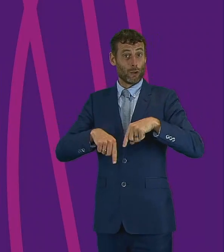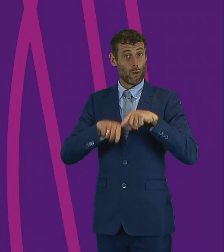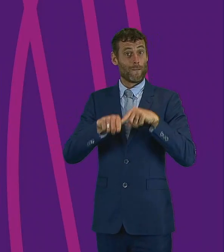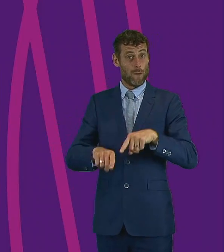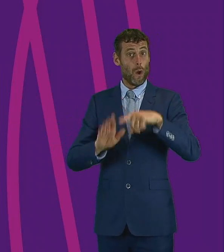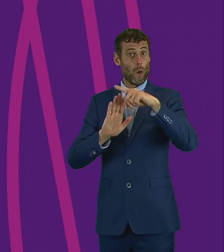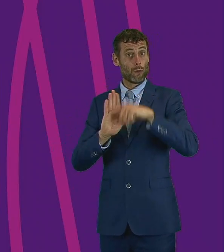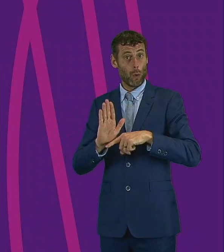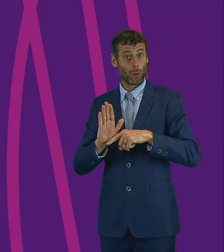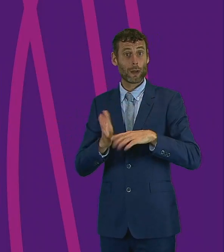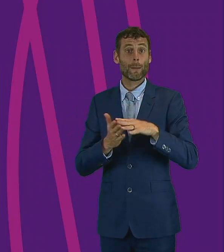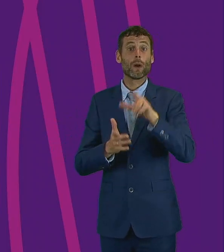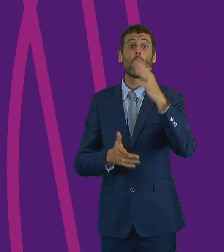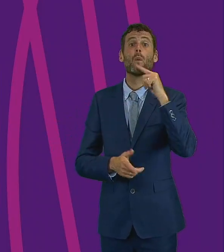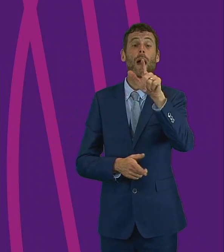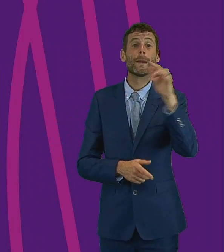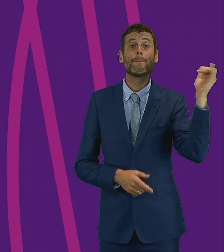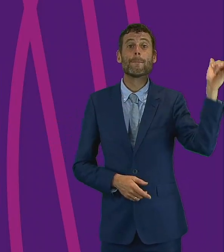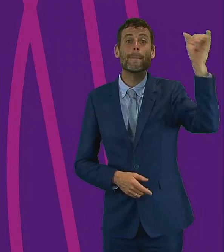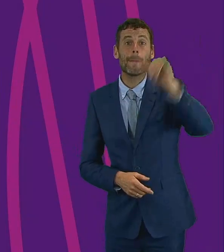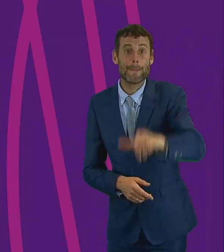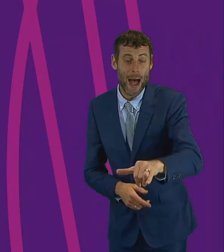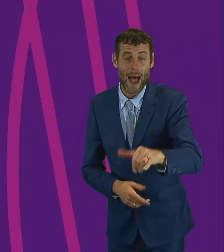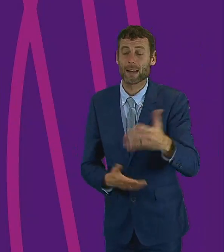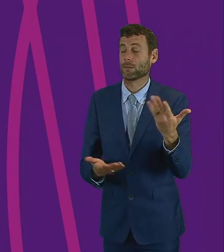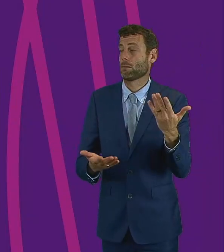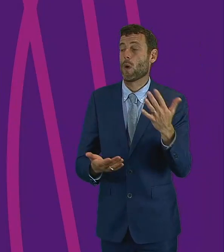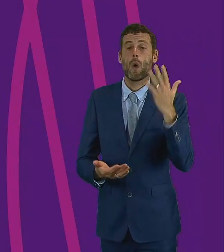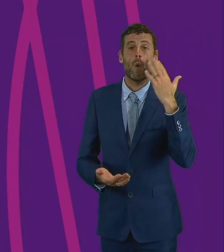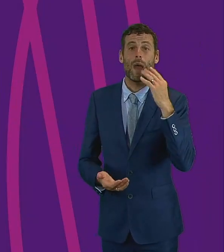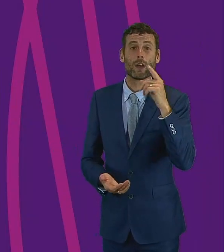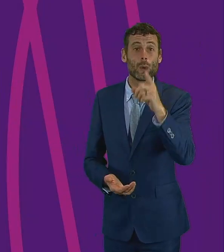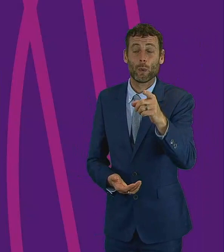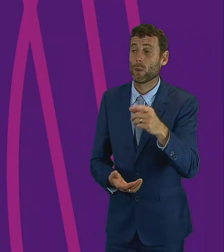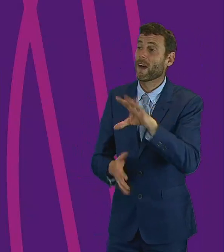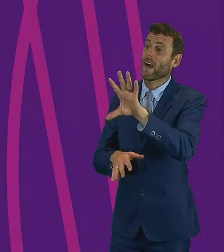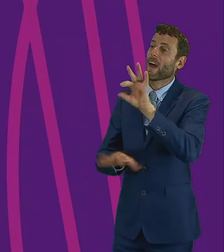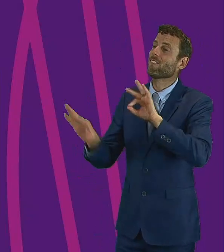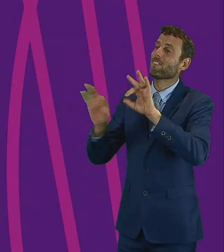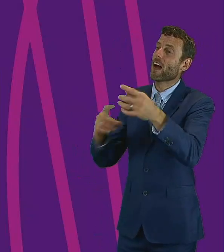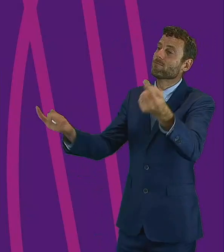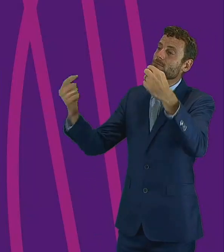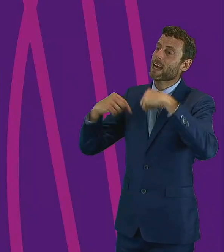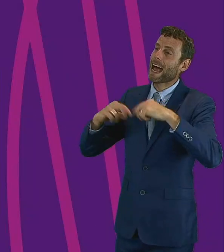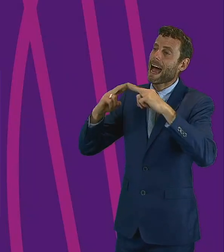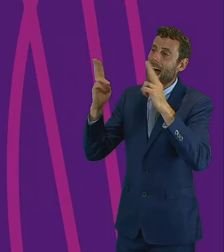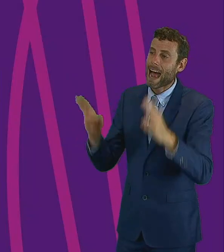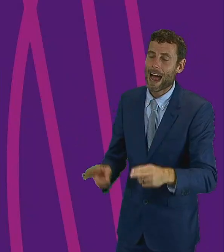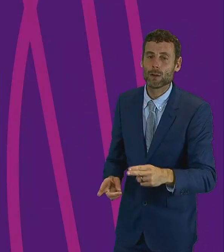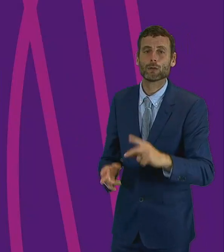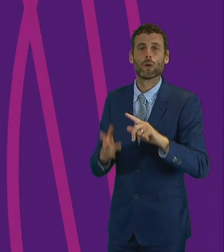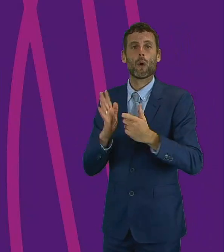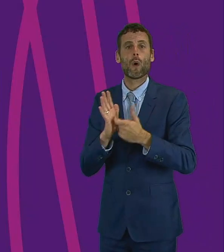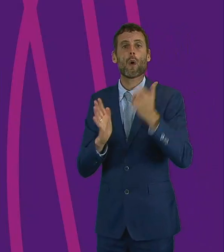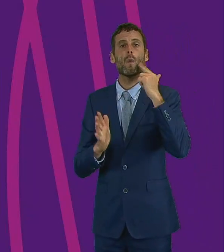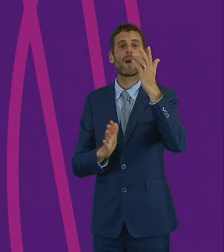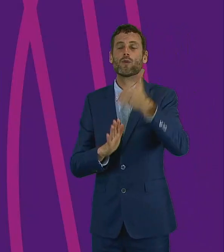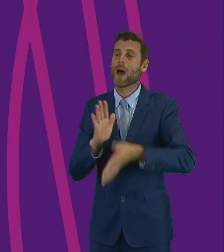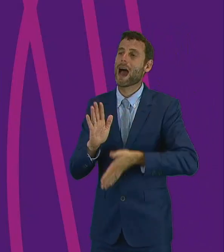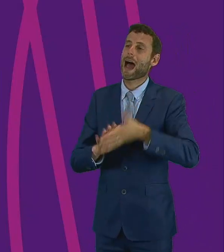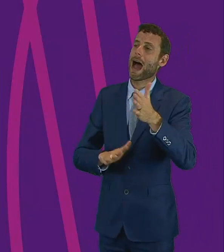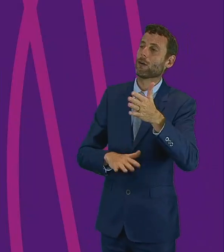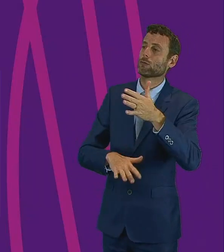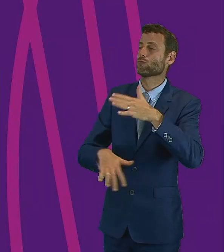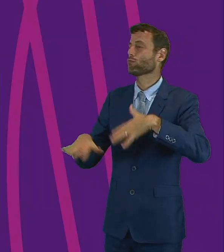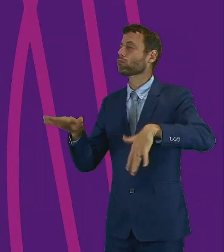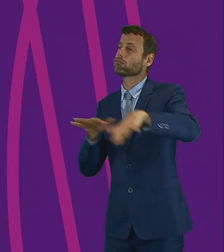you're coming back from a country overseas, it applies whether you're having people in your house, it applies when you're out and about and making sure you're following